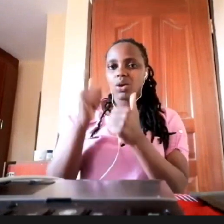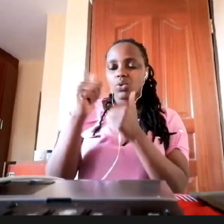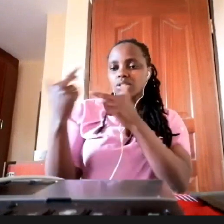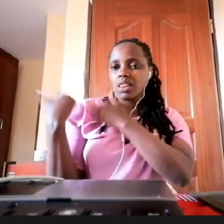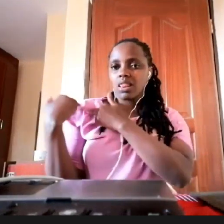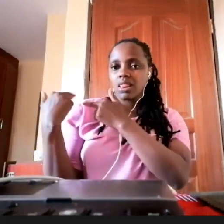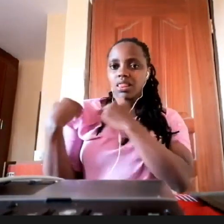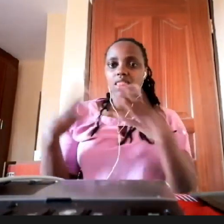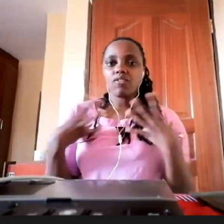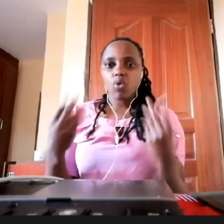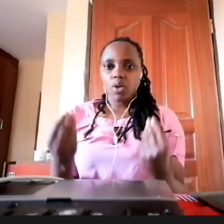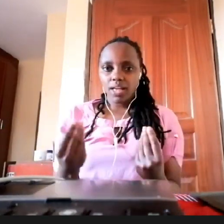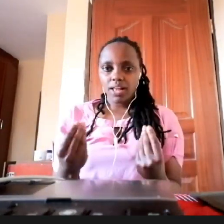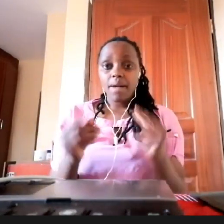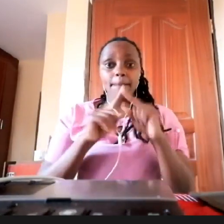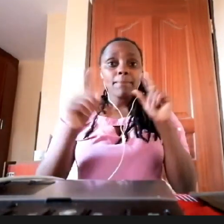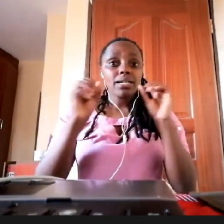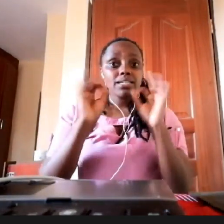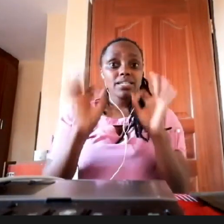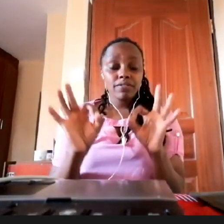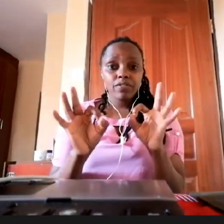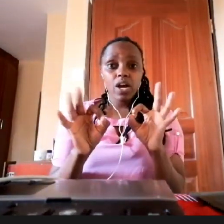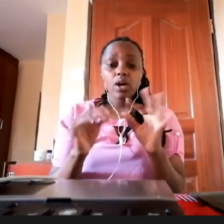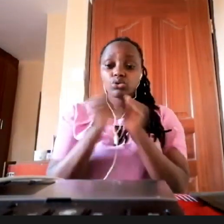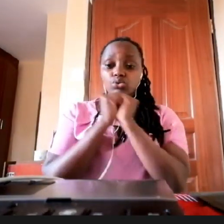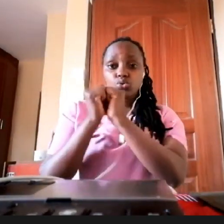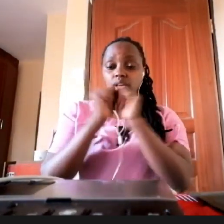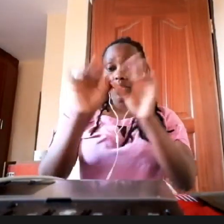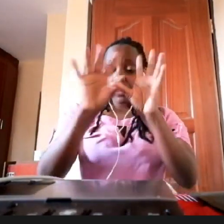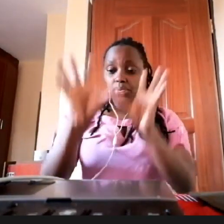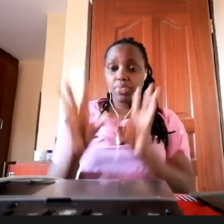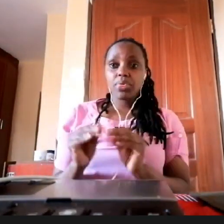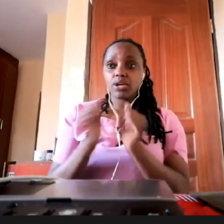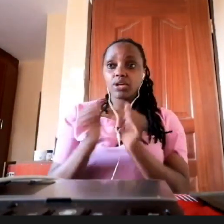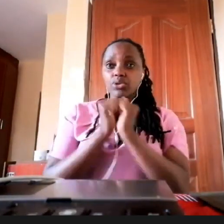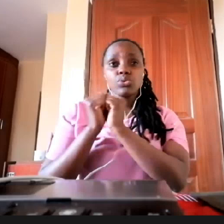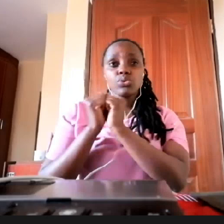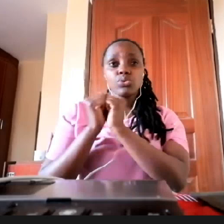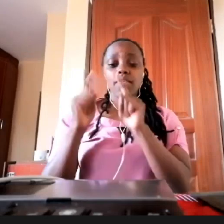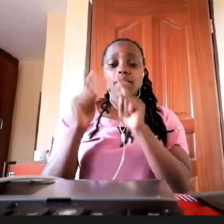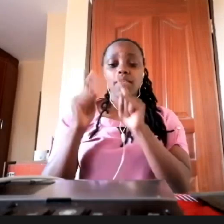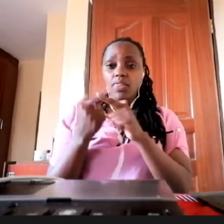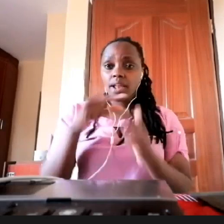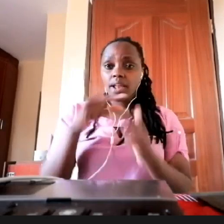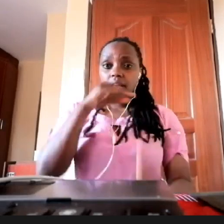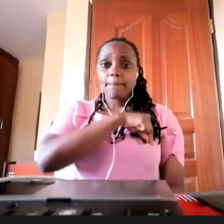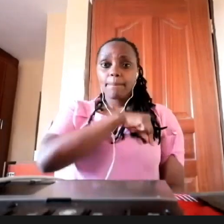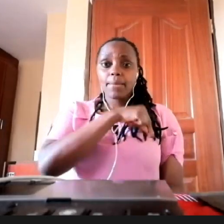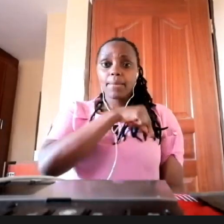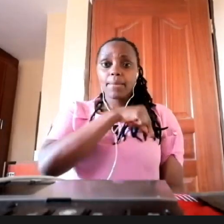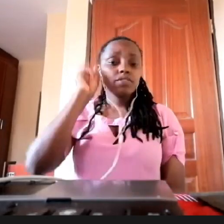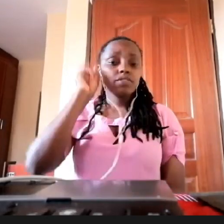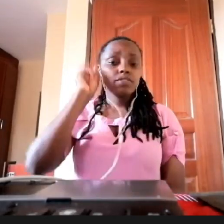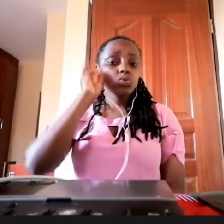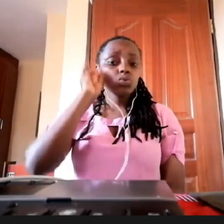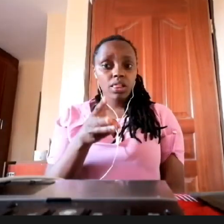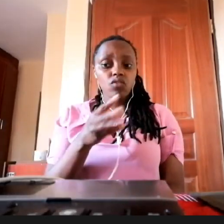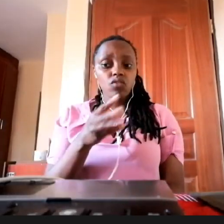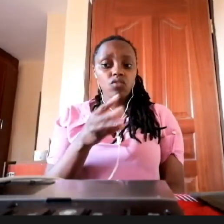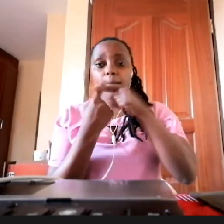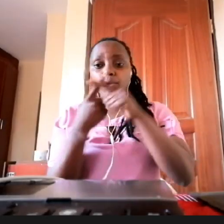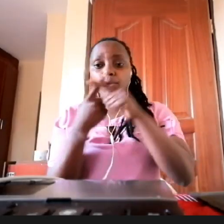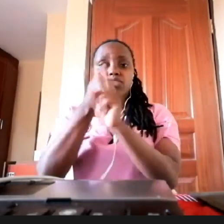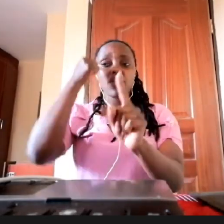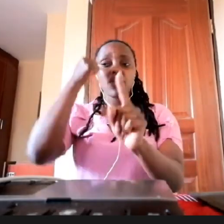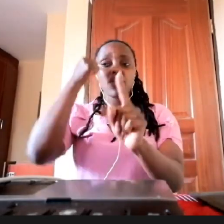health. But when you bring them together, then you get to benefit from the positive impact of having all